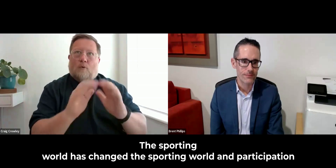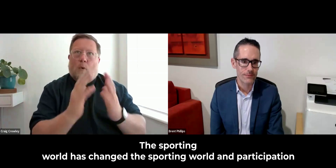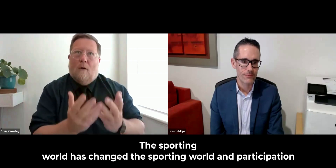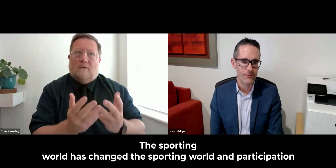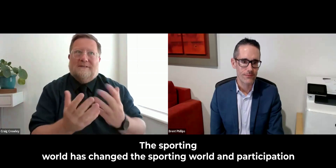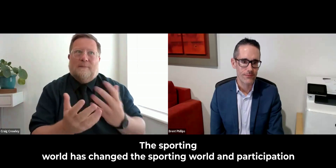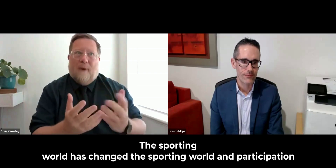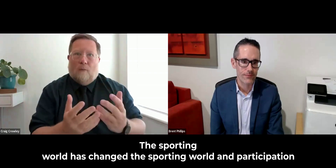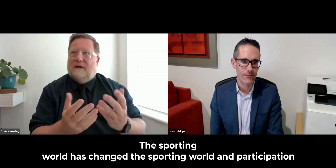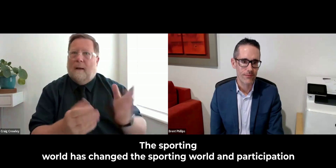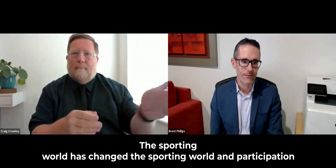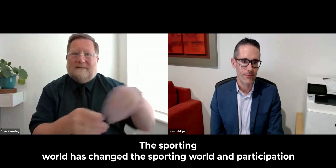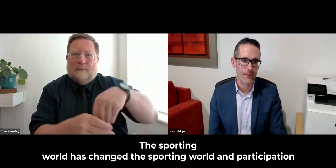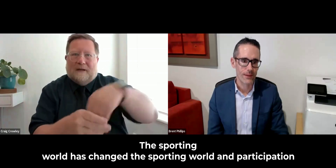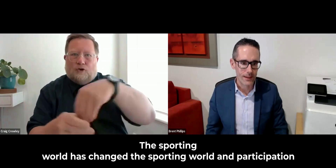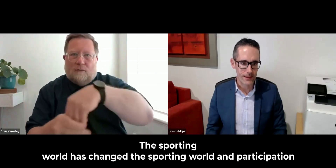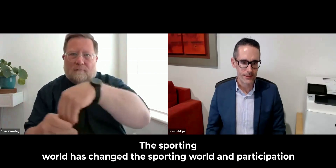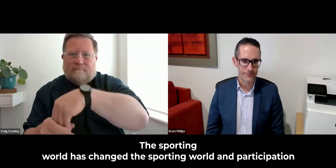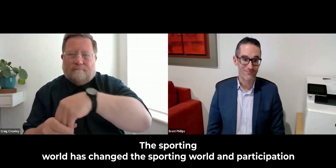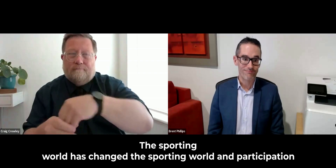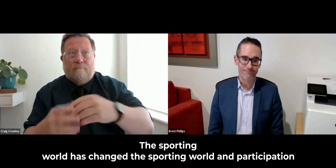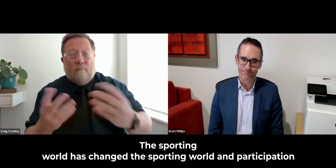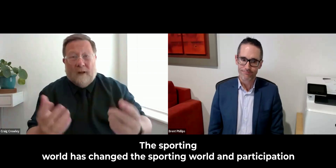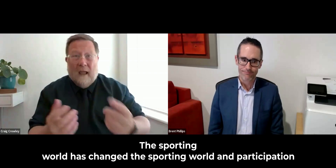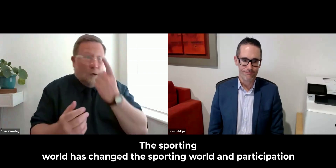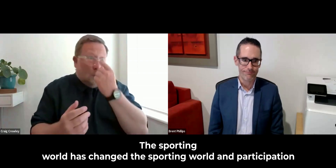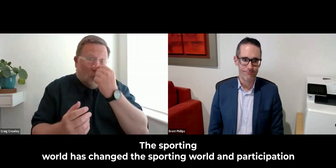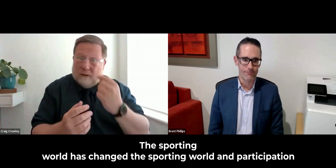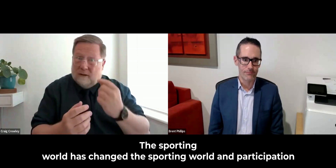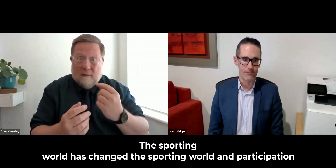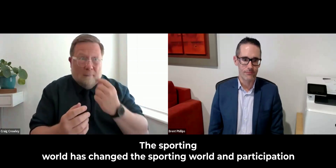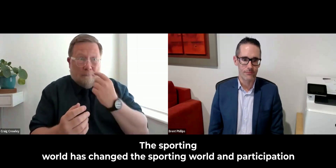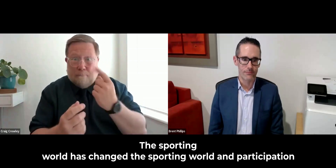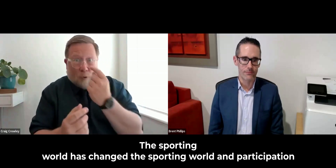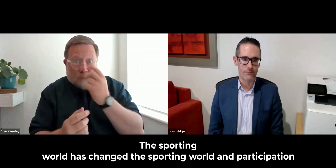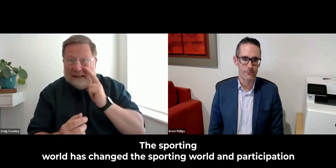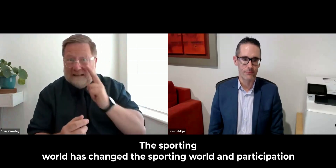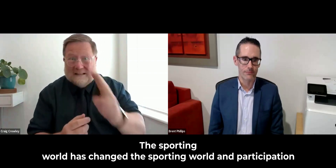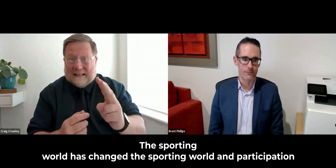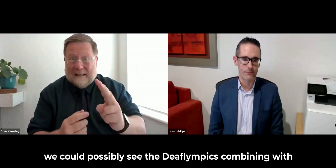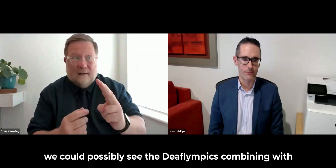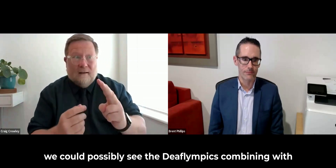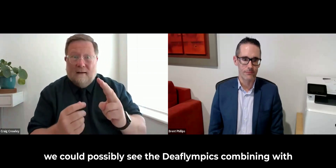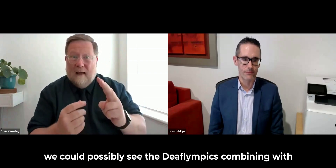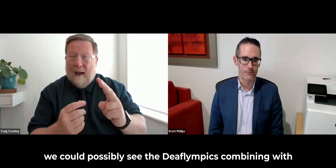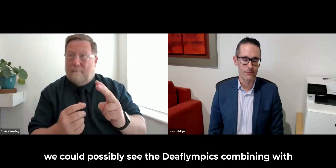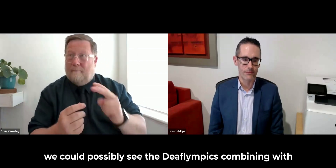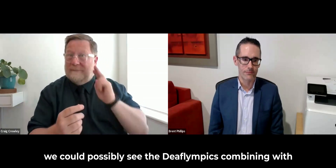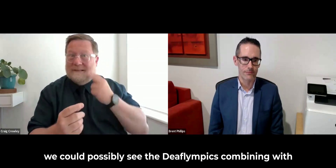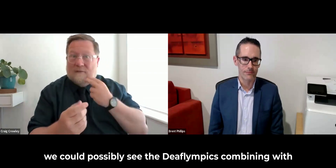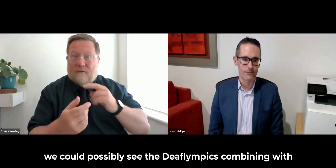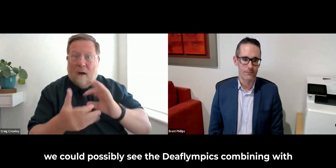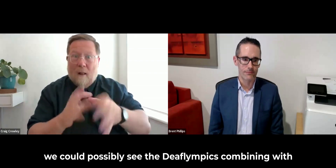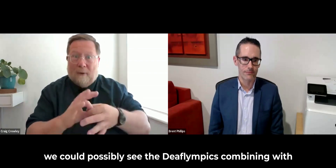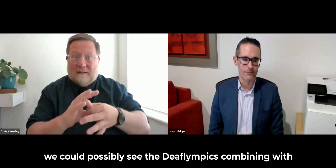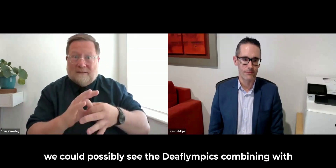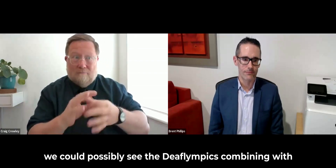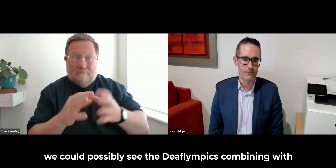changed. The sporting world and participation. We could possibly